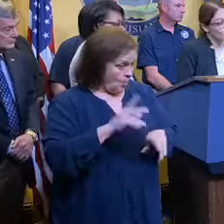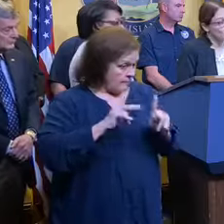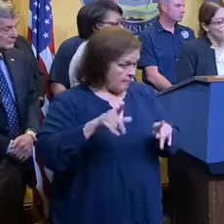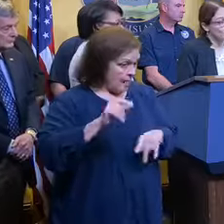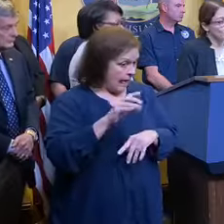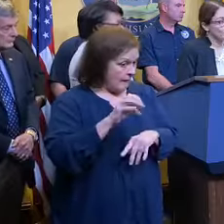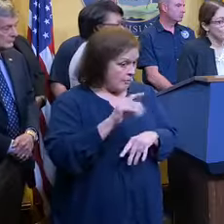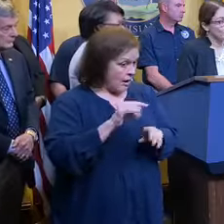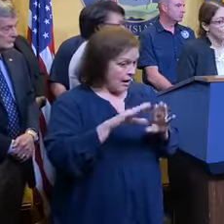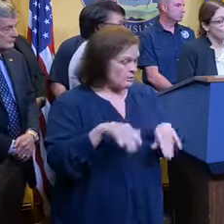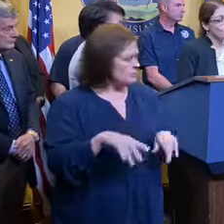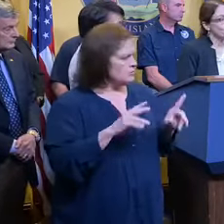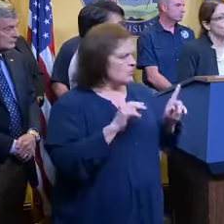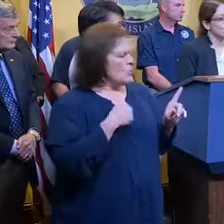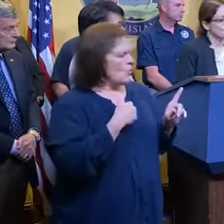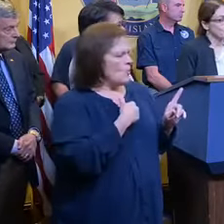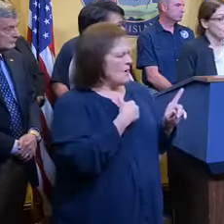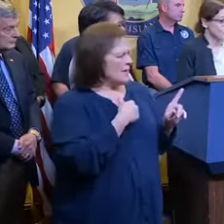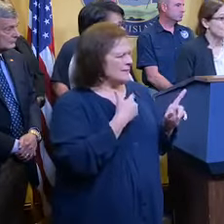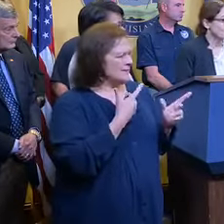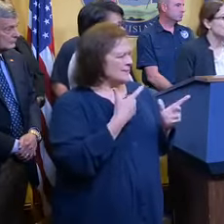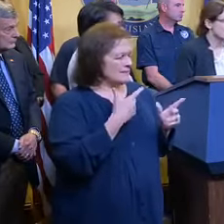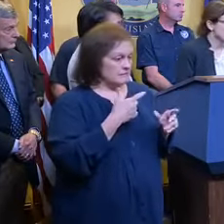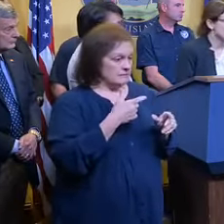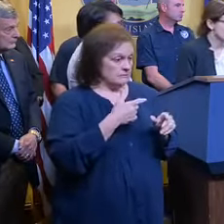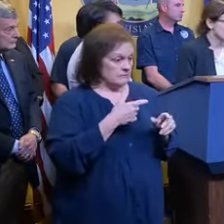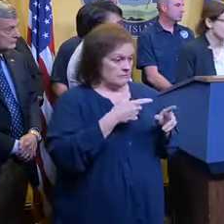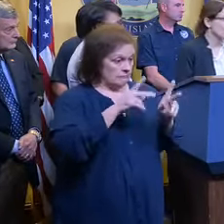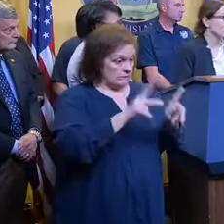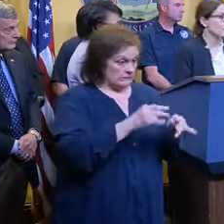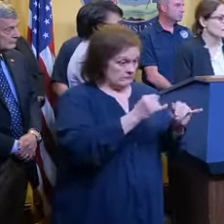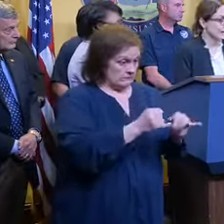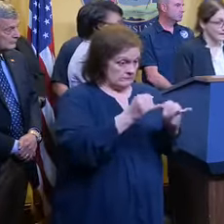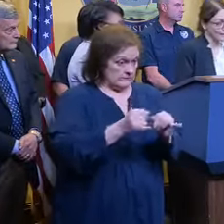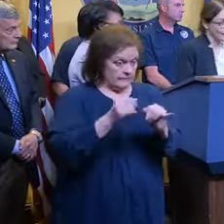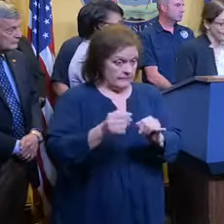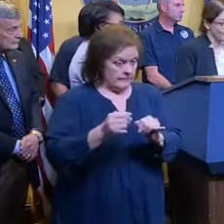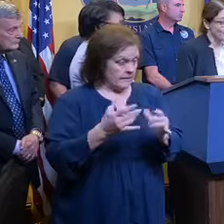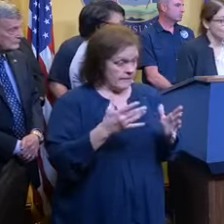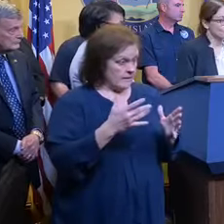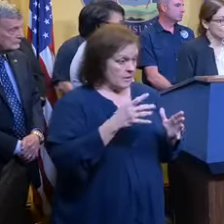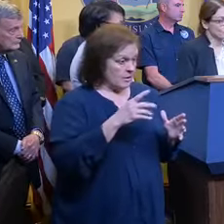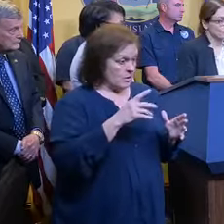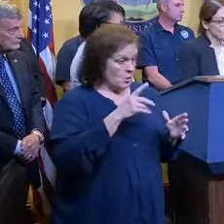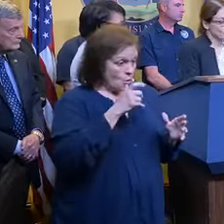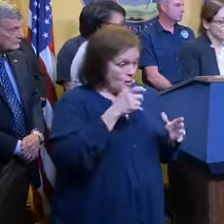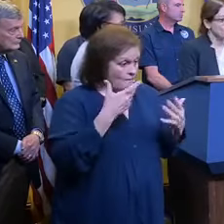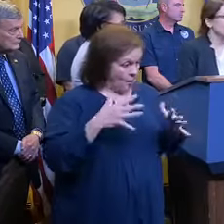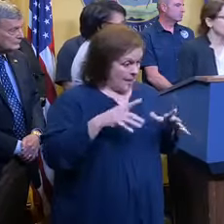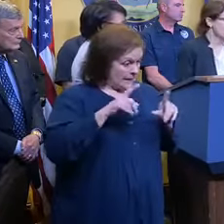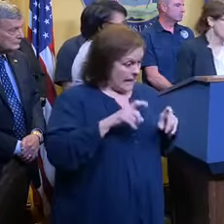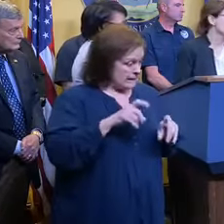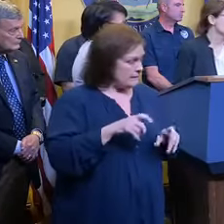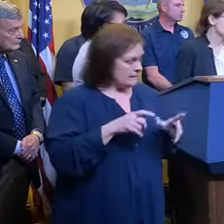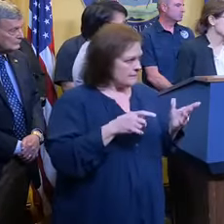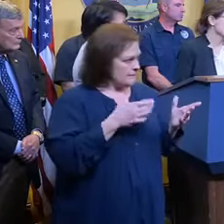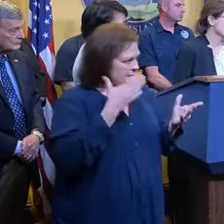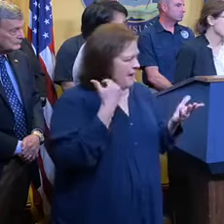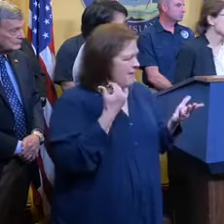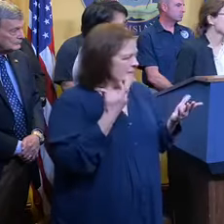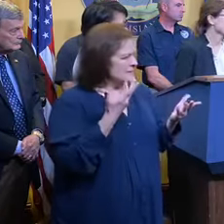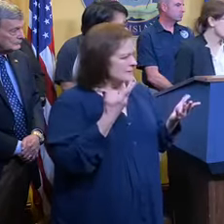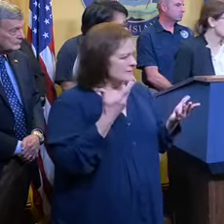get information on any, what we would call a patient under investigation. That is someone who has had a test. So because as you can